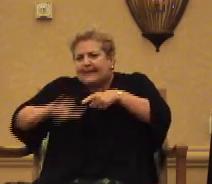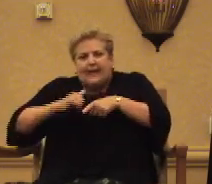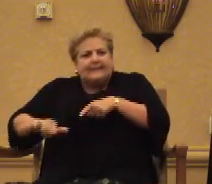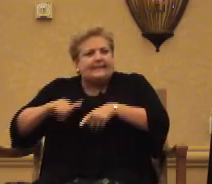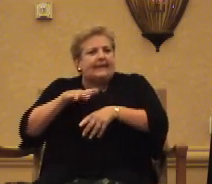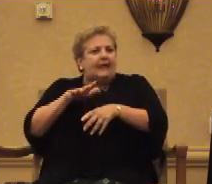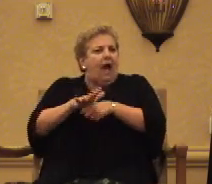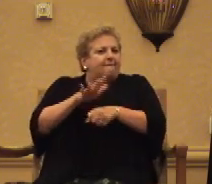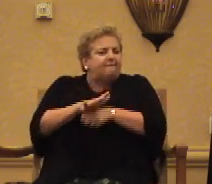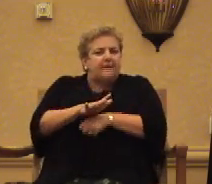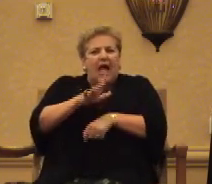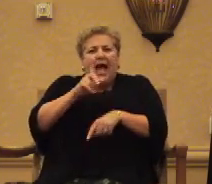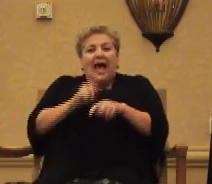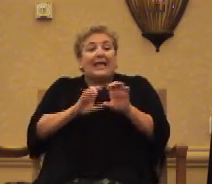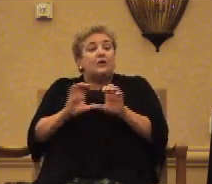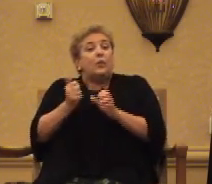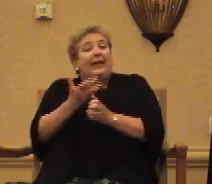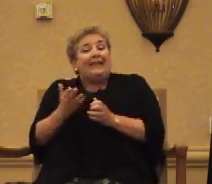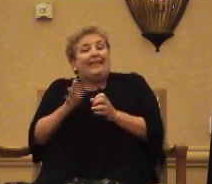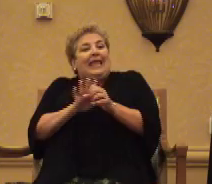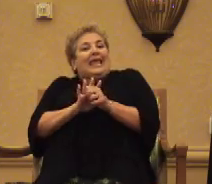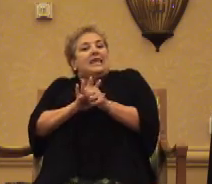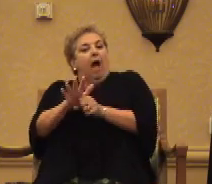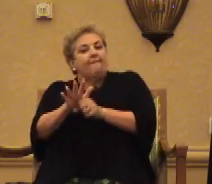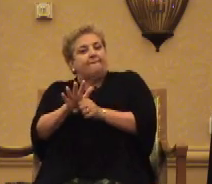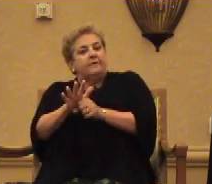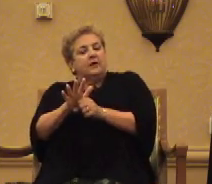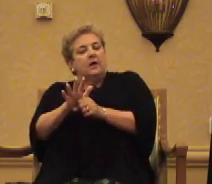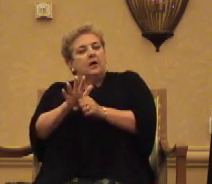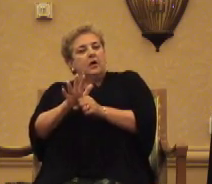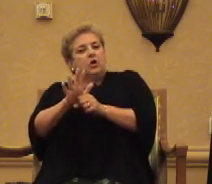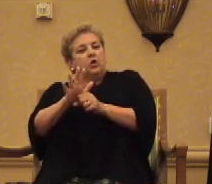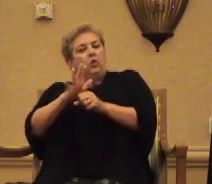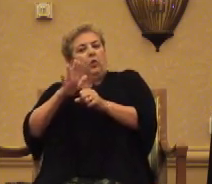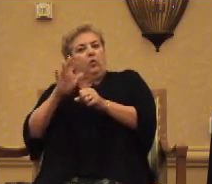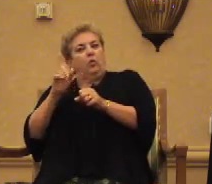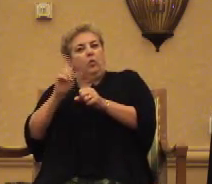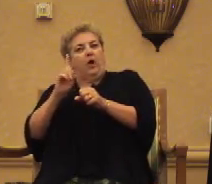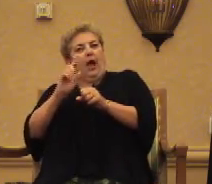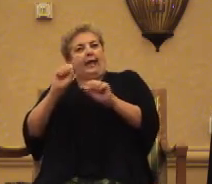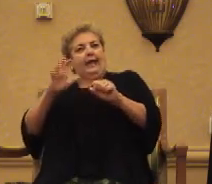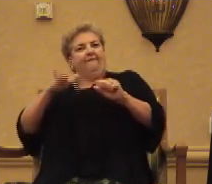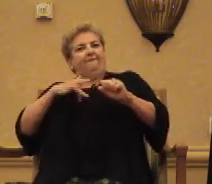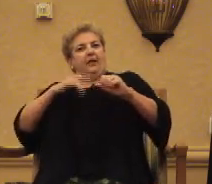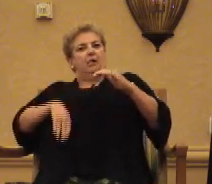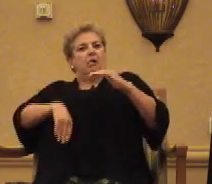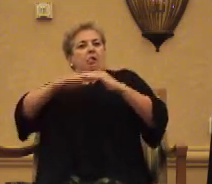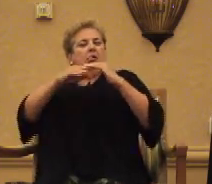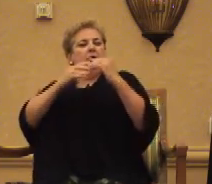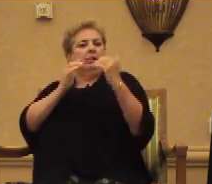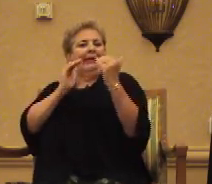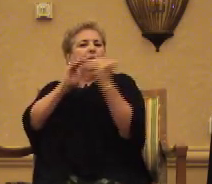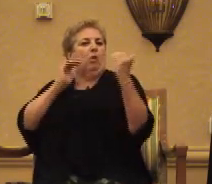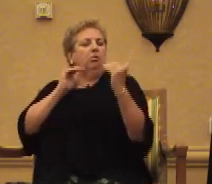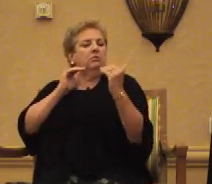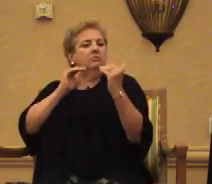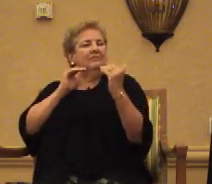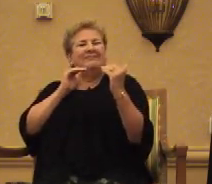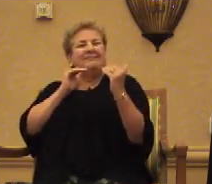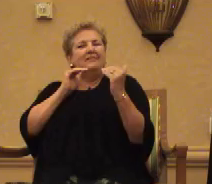do anything enough to get me to a point where I start to feel like they look. I'm always, something's missing in